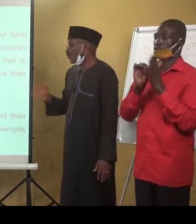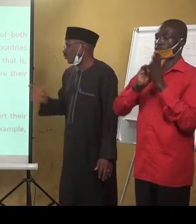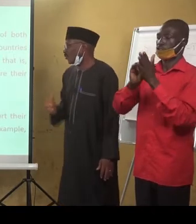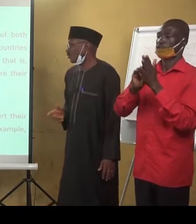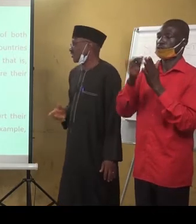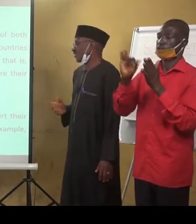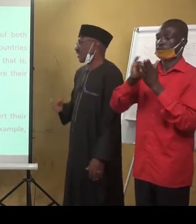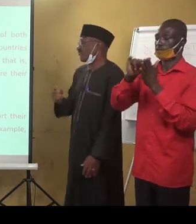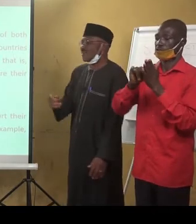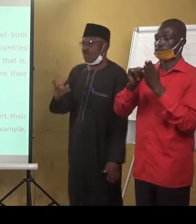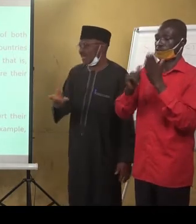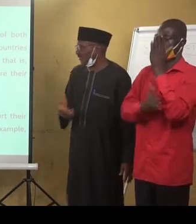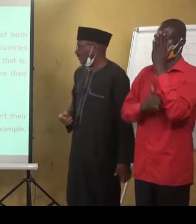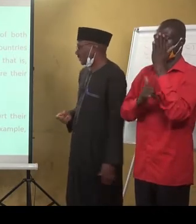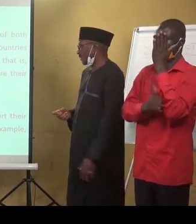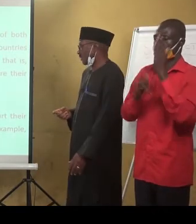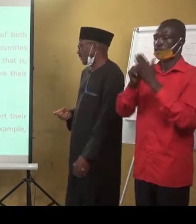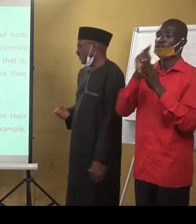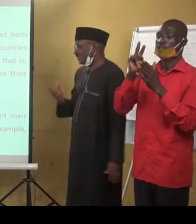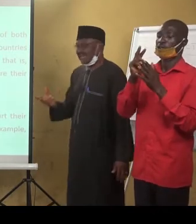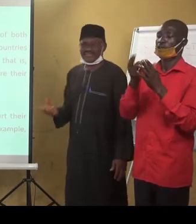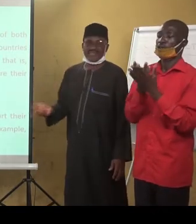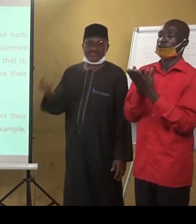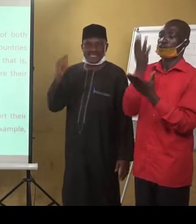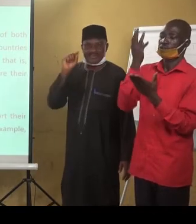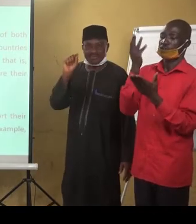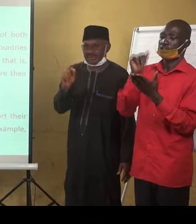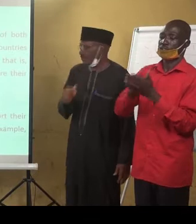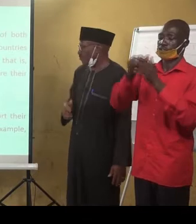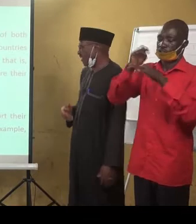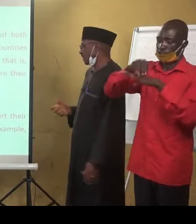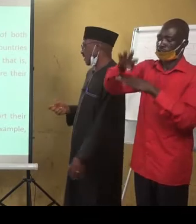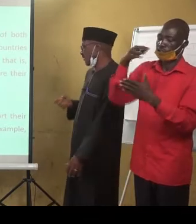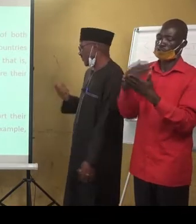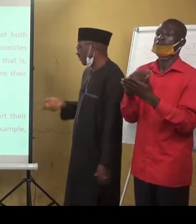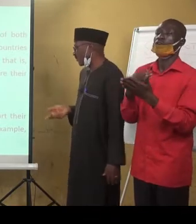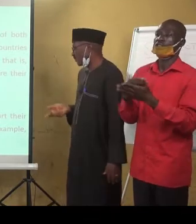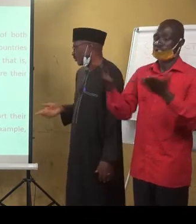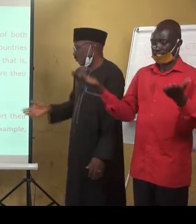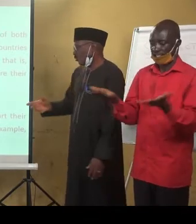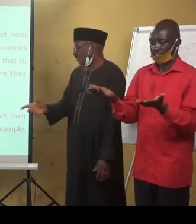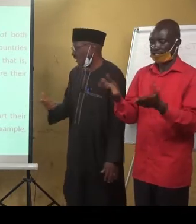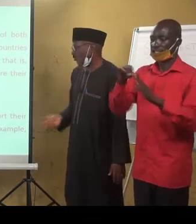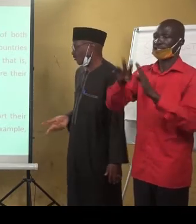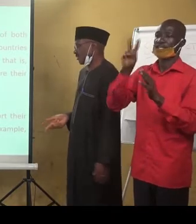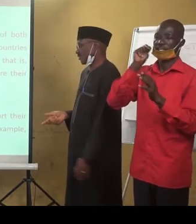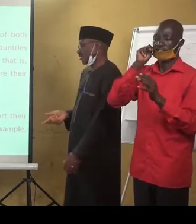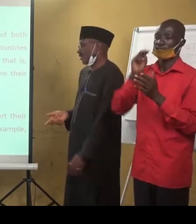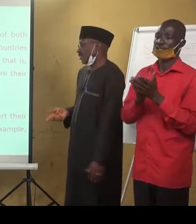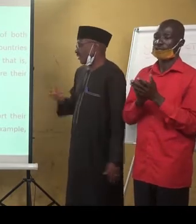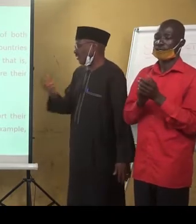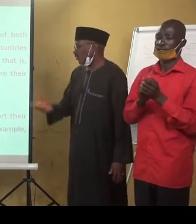Example of those countries that are very wealthy, that bring their investment to other